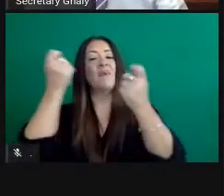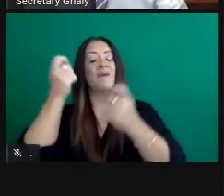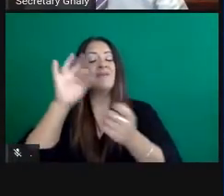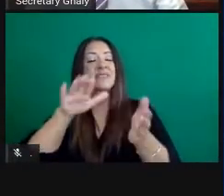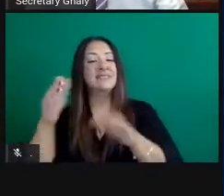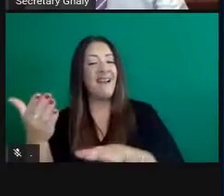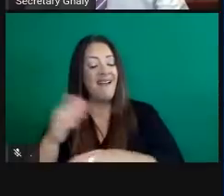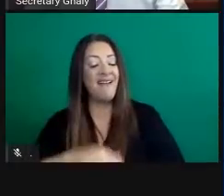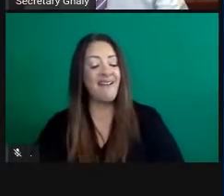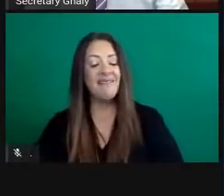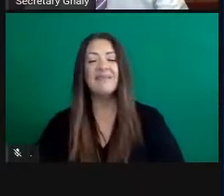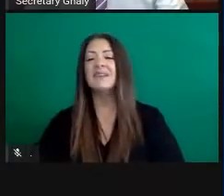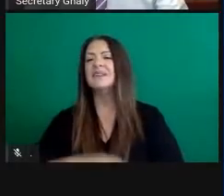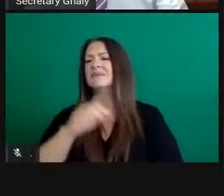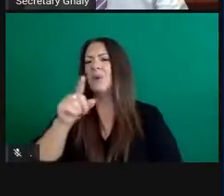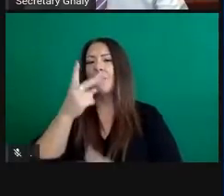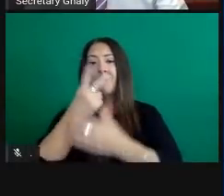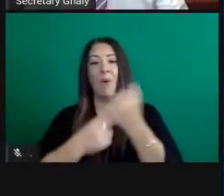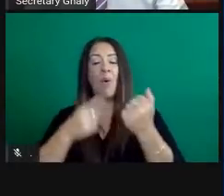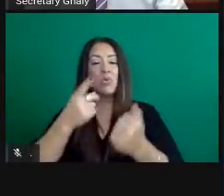can find this all at the